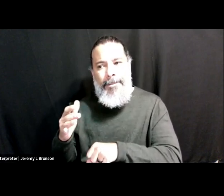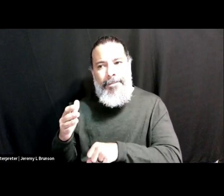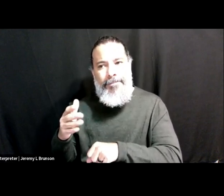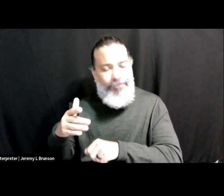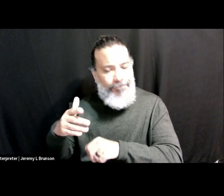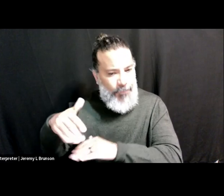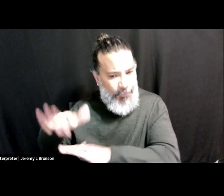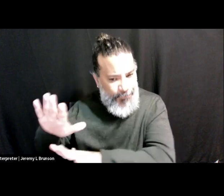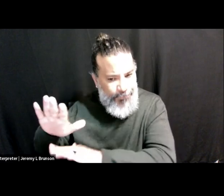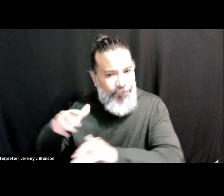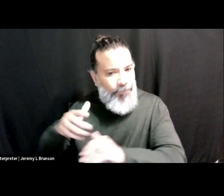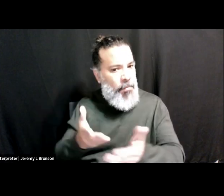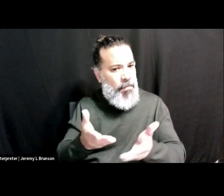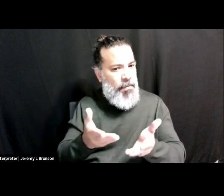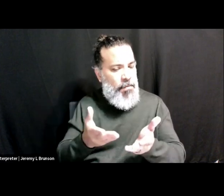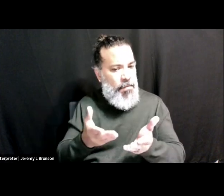job.